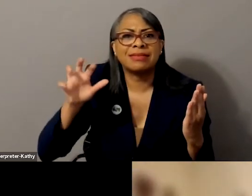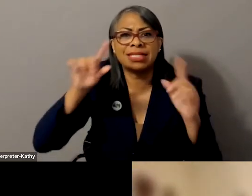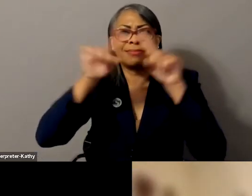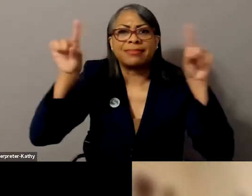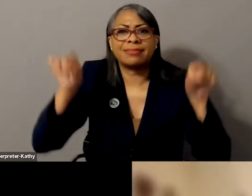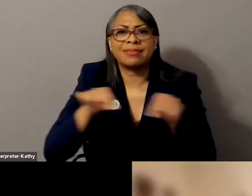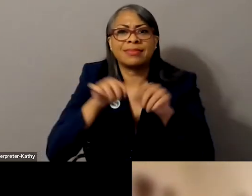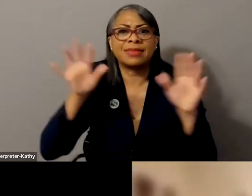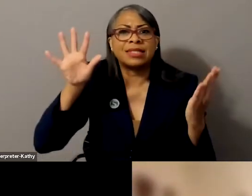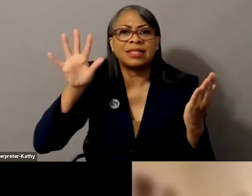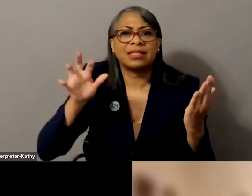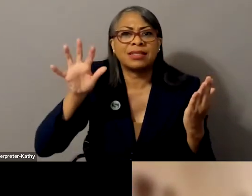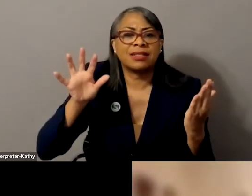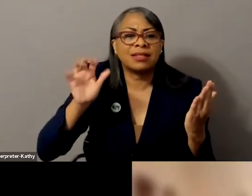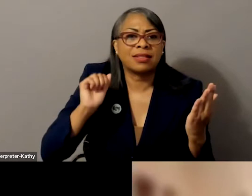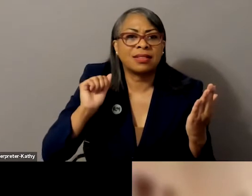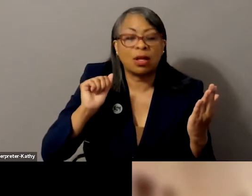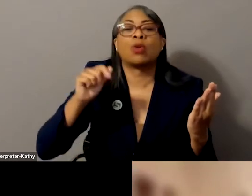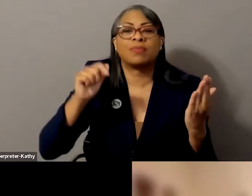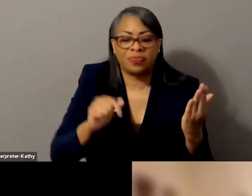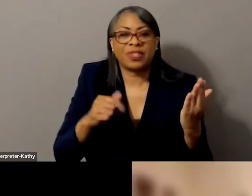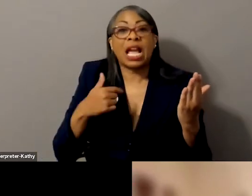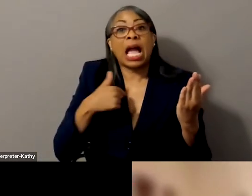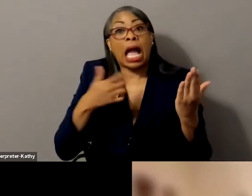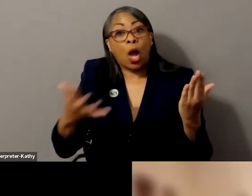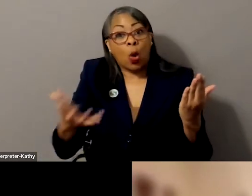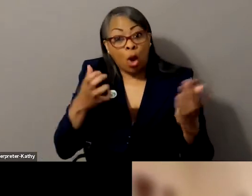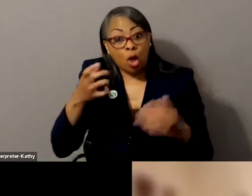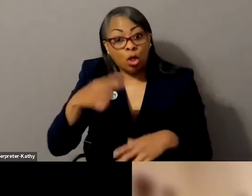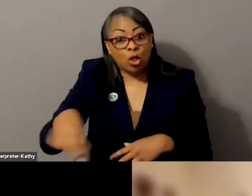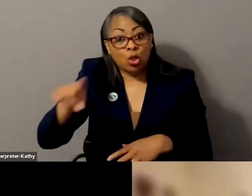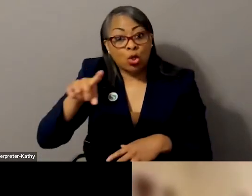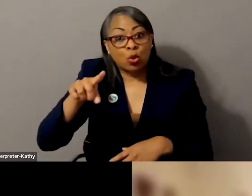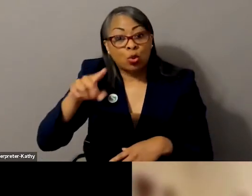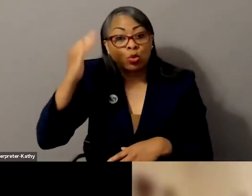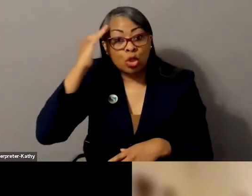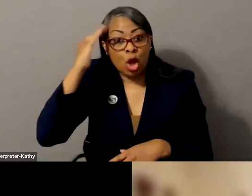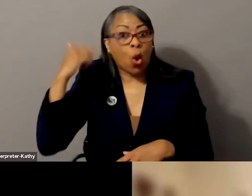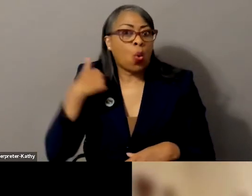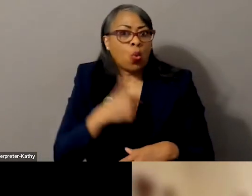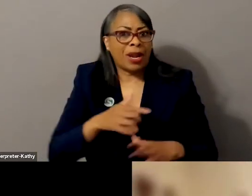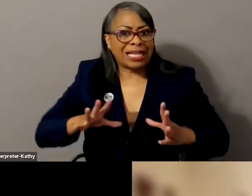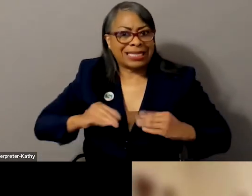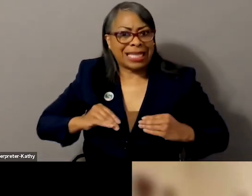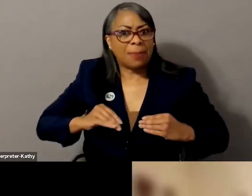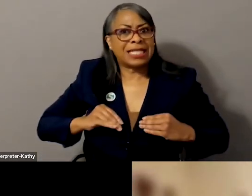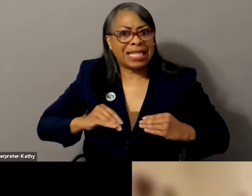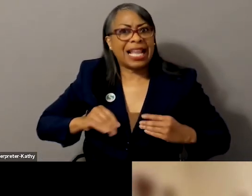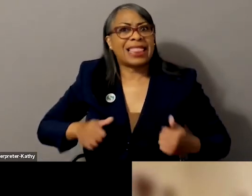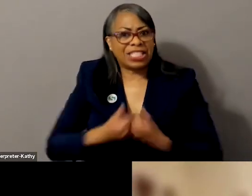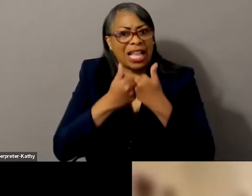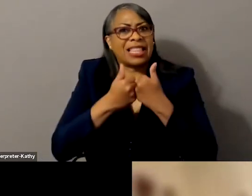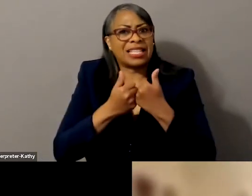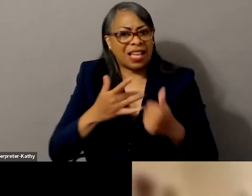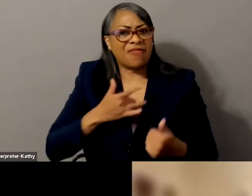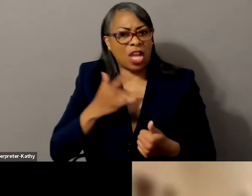there. There's an explosion. And so I want you to know that we are accepting this challenge. I think is a worthy